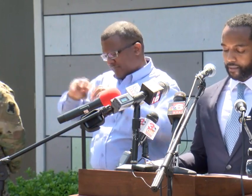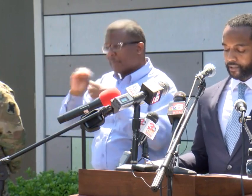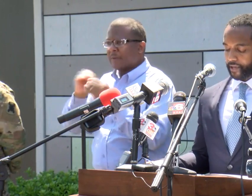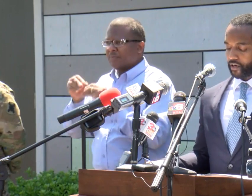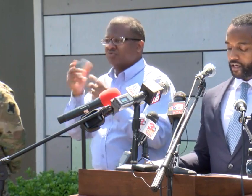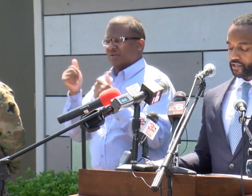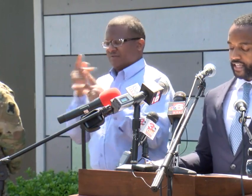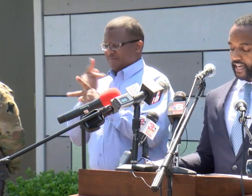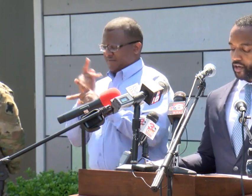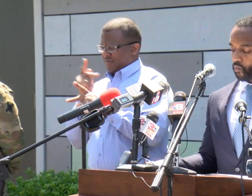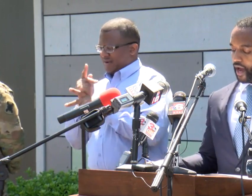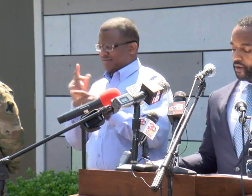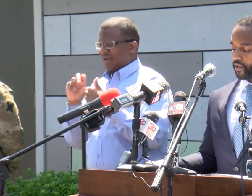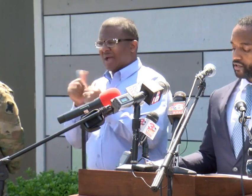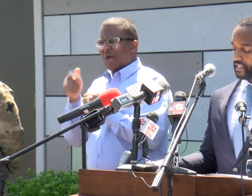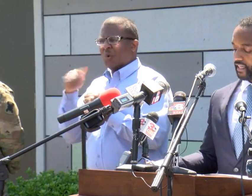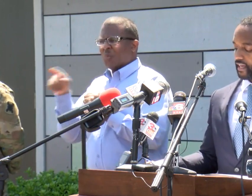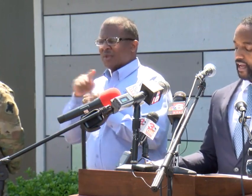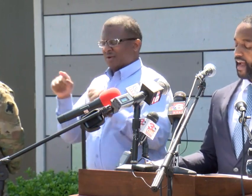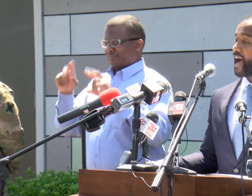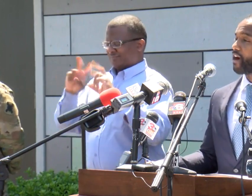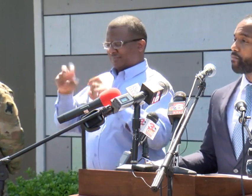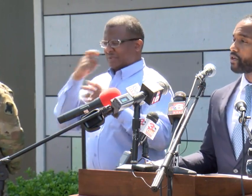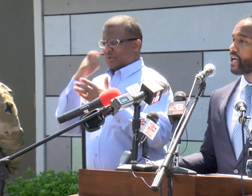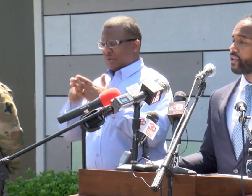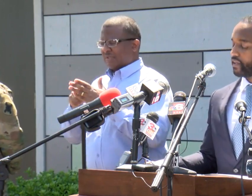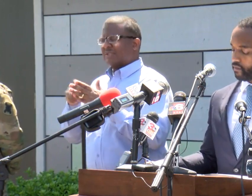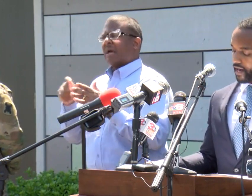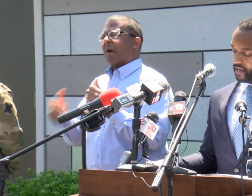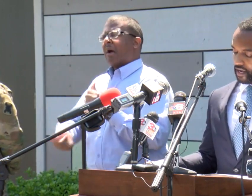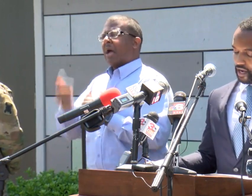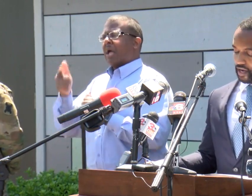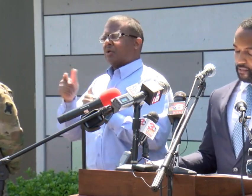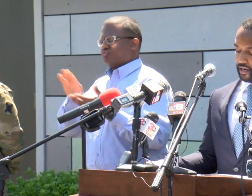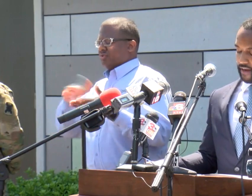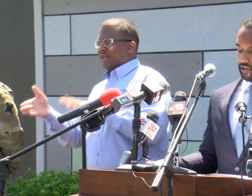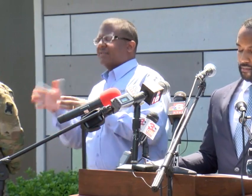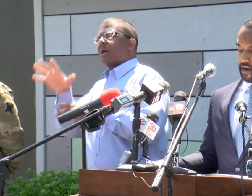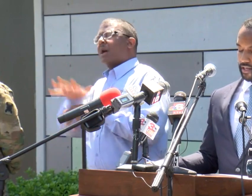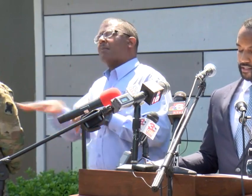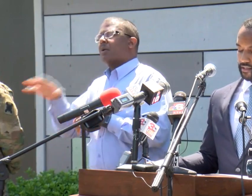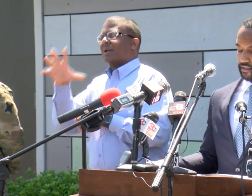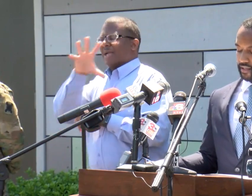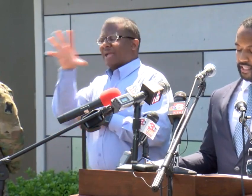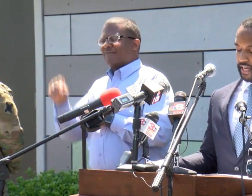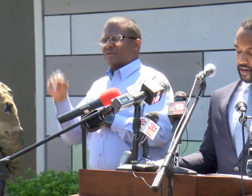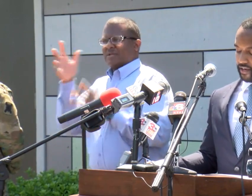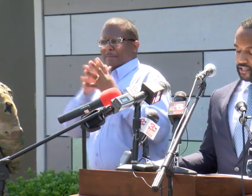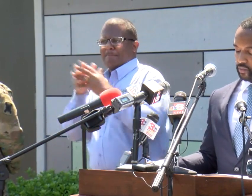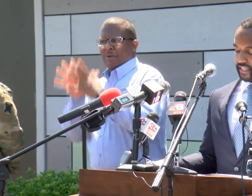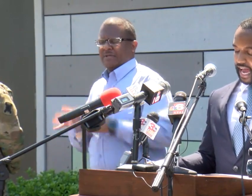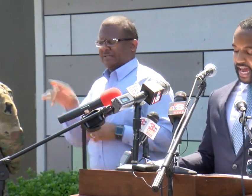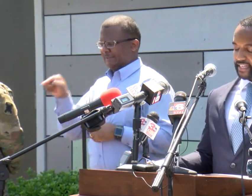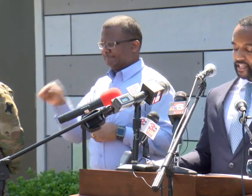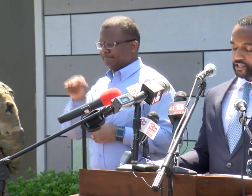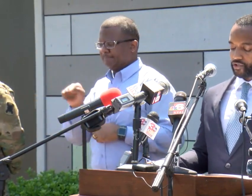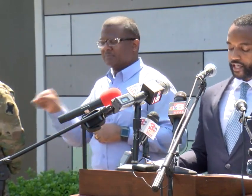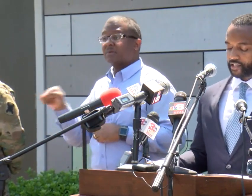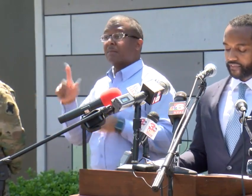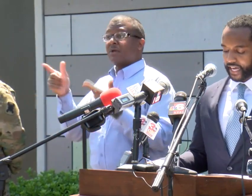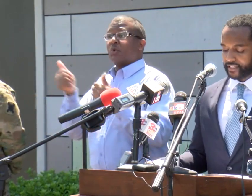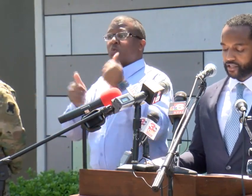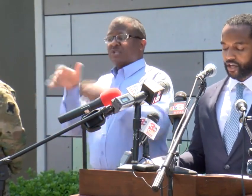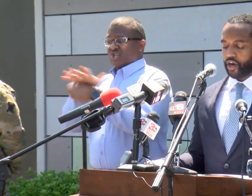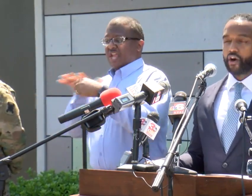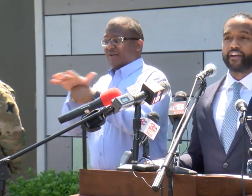helps the public better understand why we are seeing a higher mortality rate among African Americans. The areas with the highest